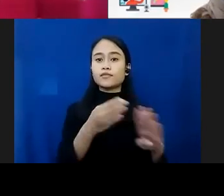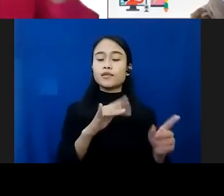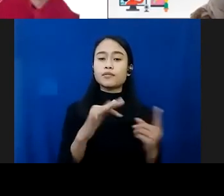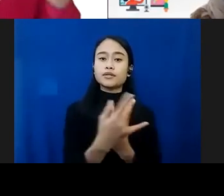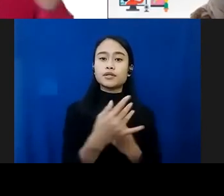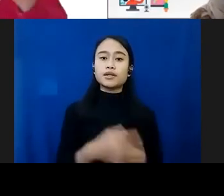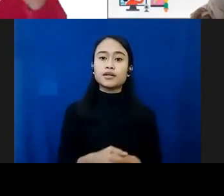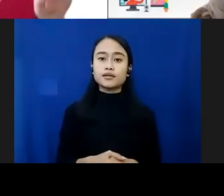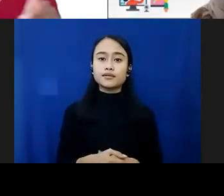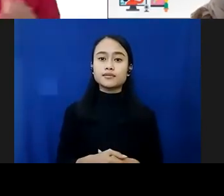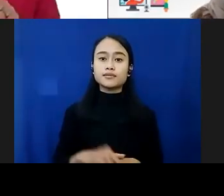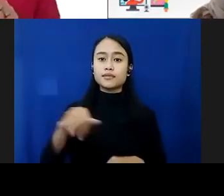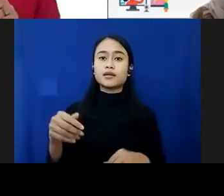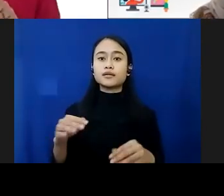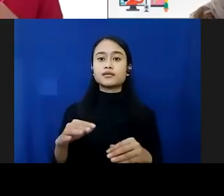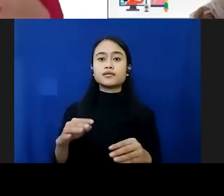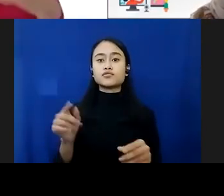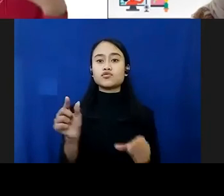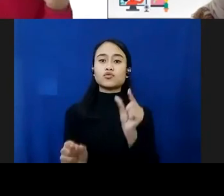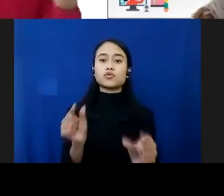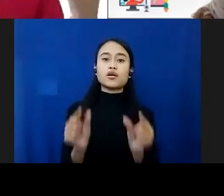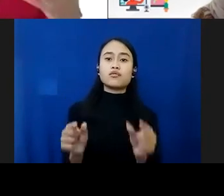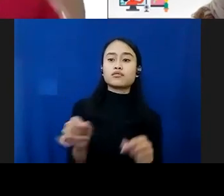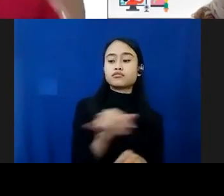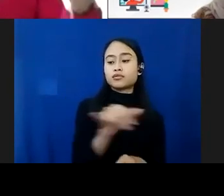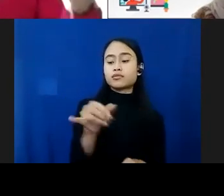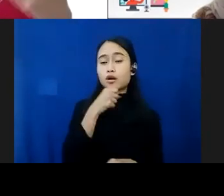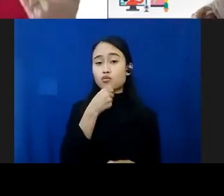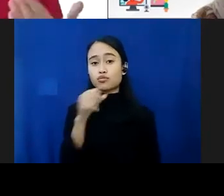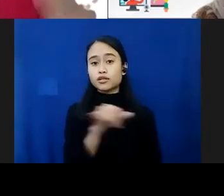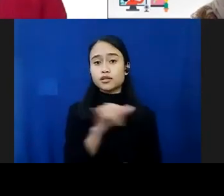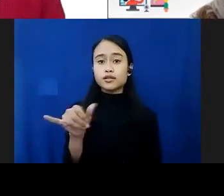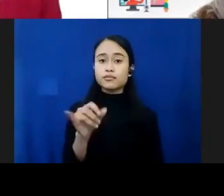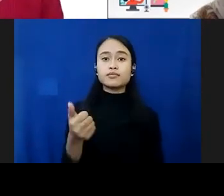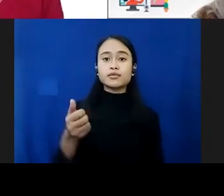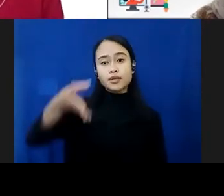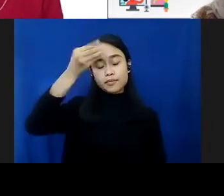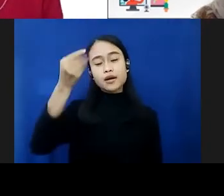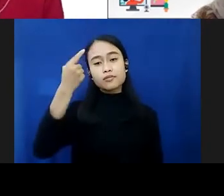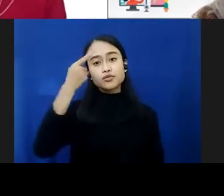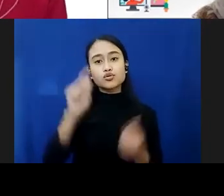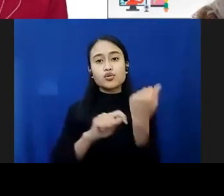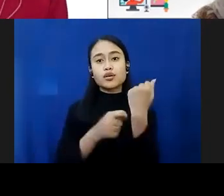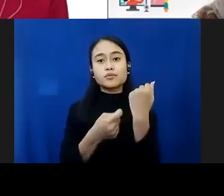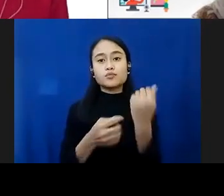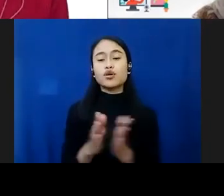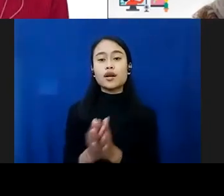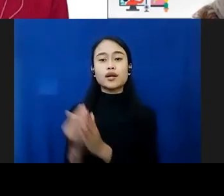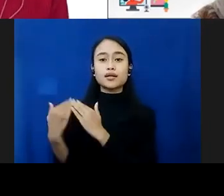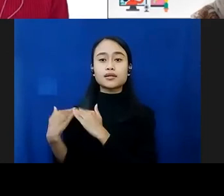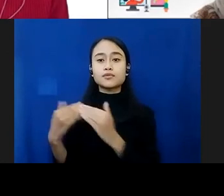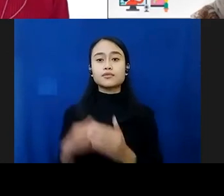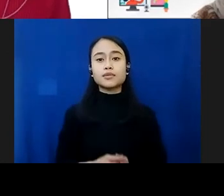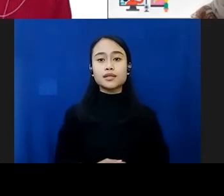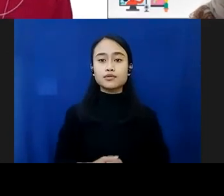so if everybody's on the same page it makes it much easier to respond and intervene and then to have a